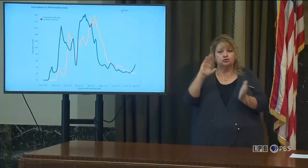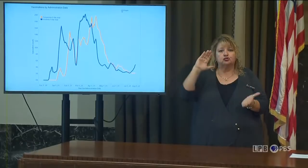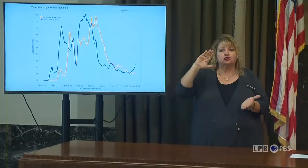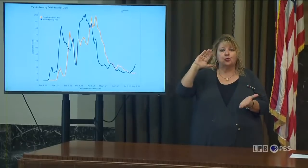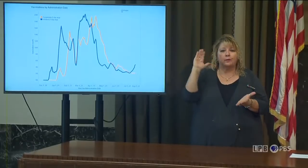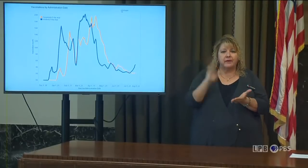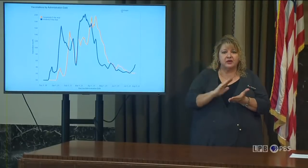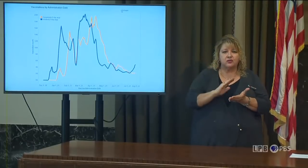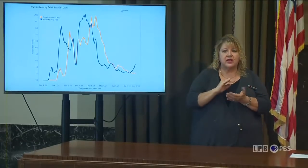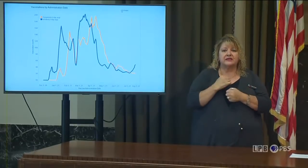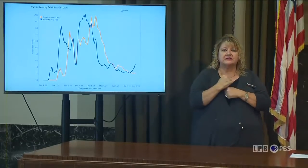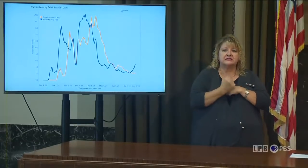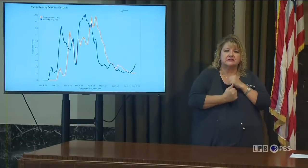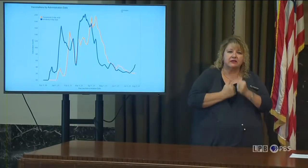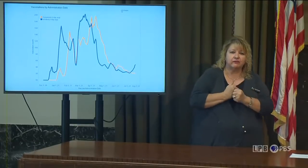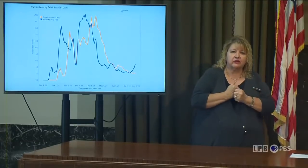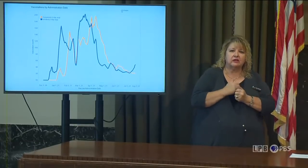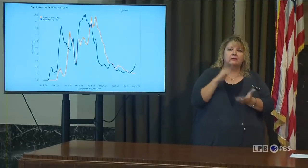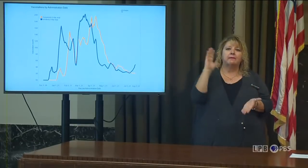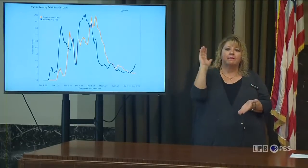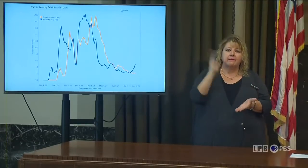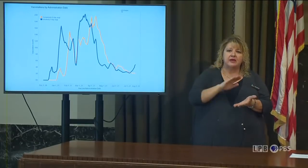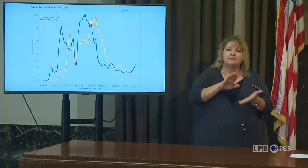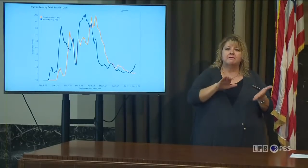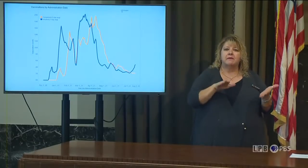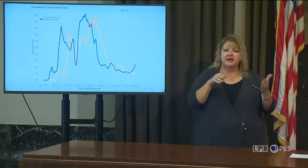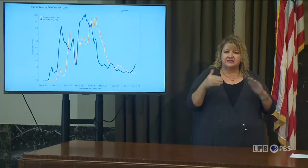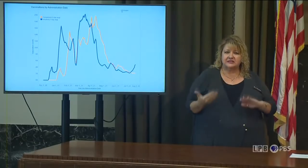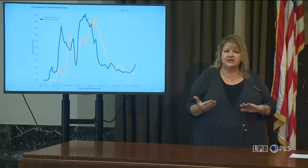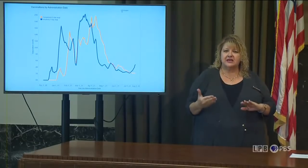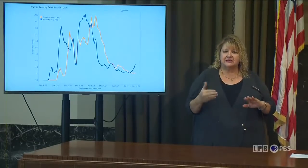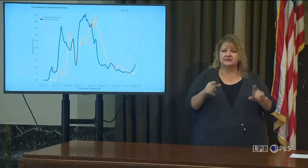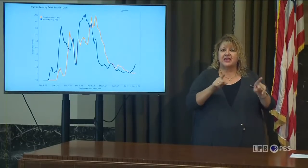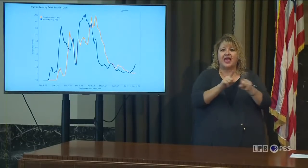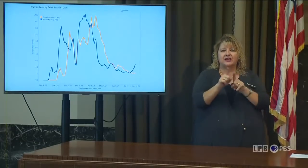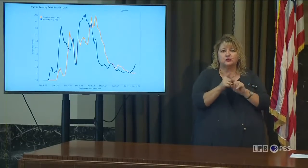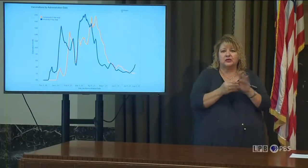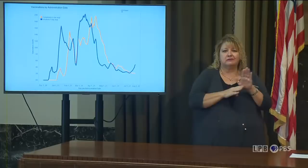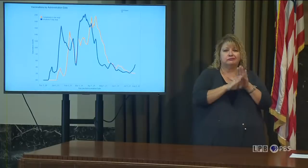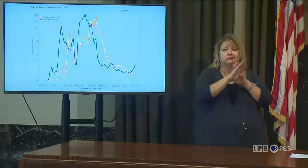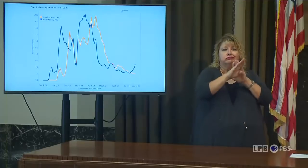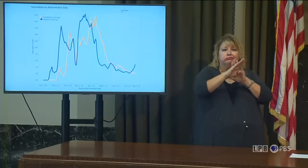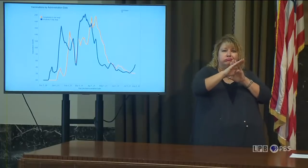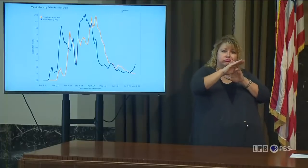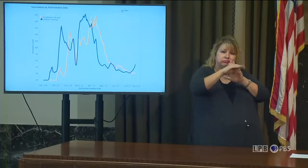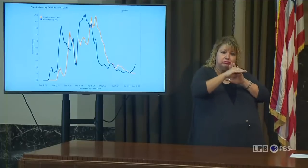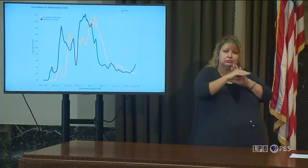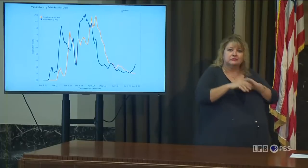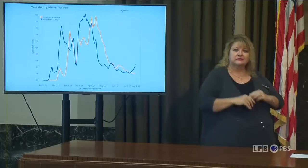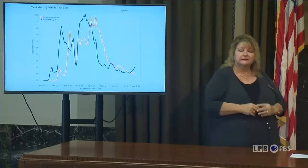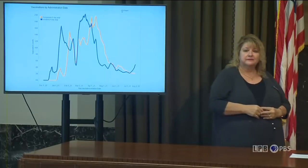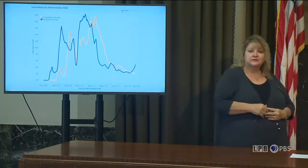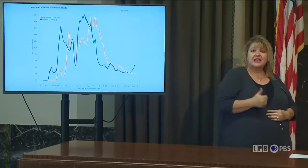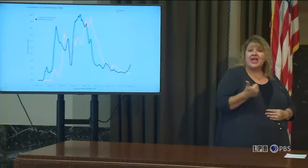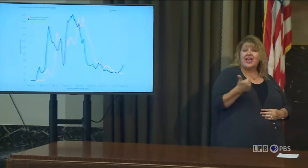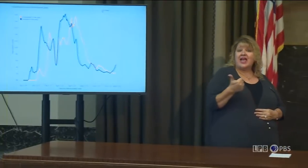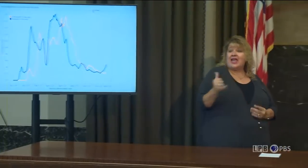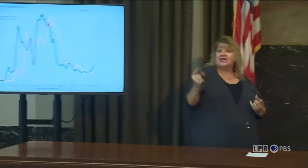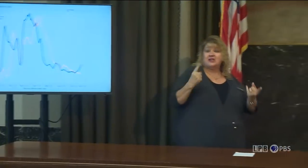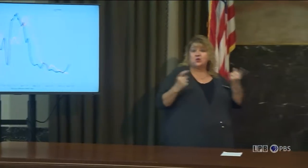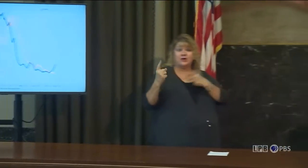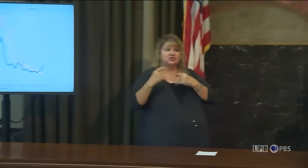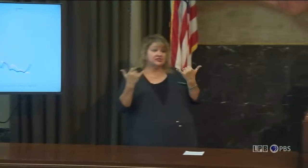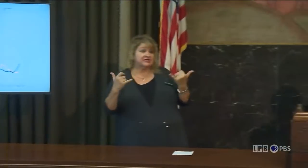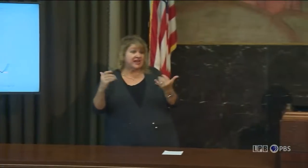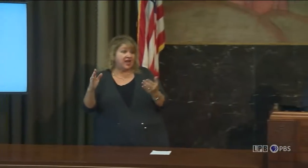suffering as loss as we will have as we come through this very, very dangerous surge. So, be happy to take any questions that are